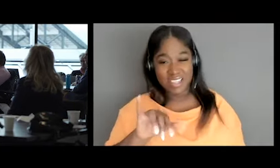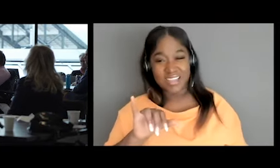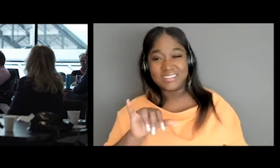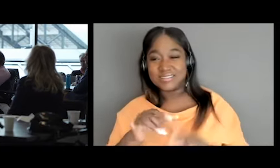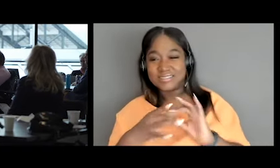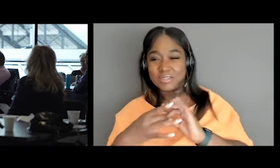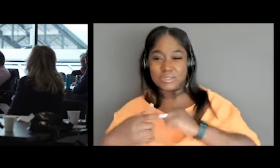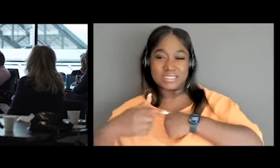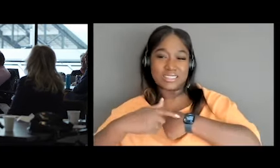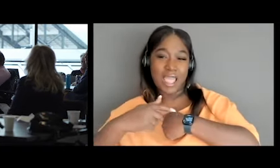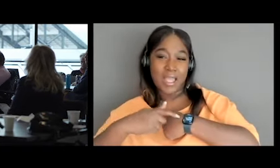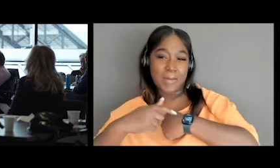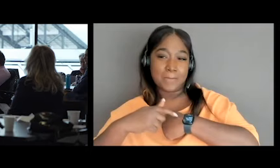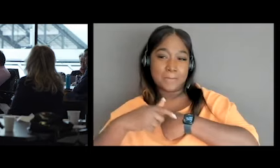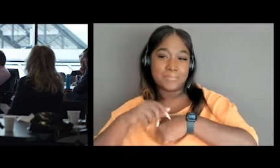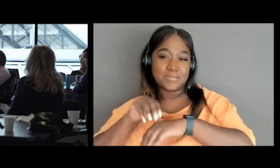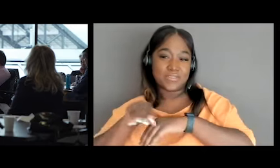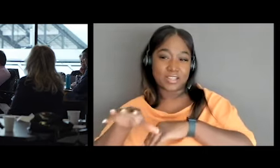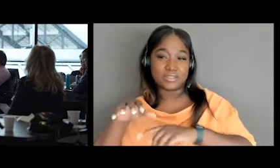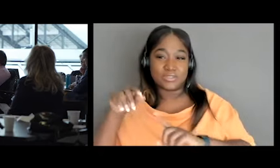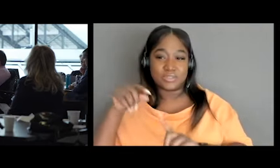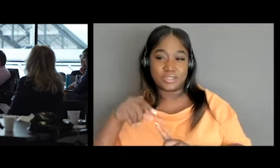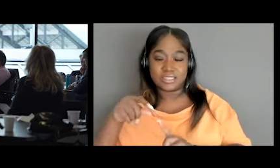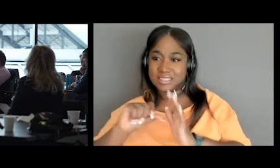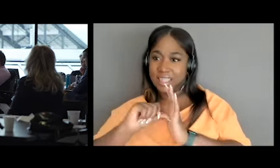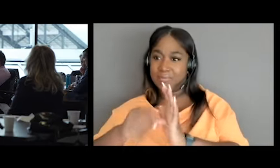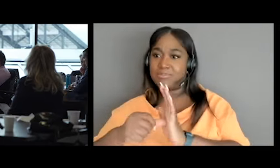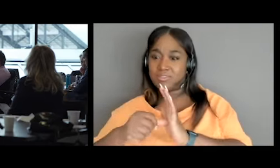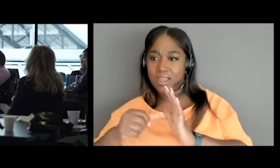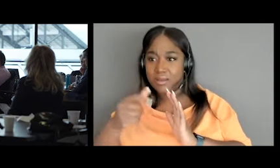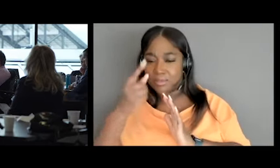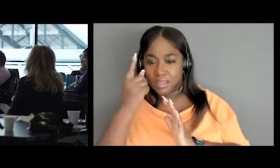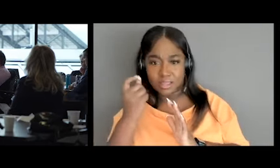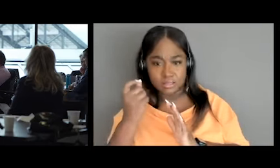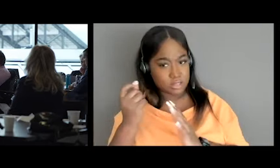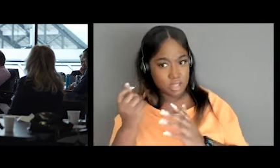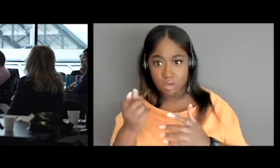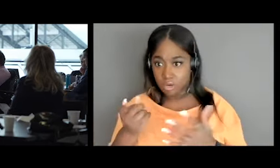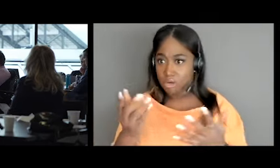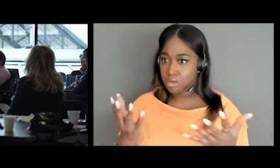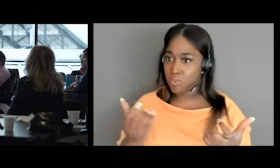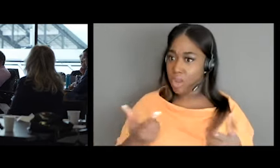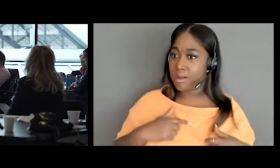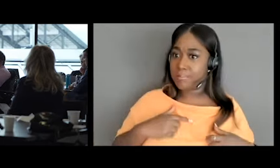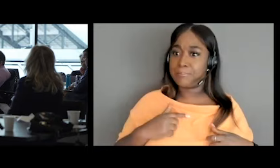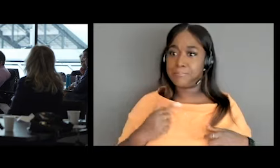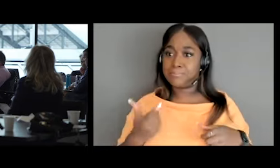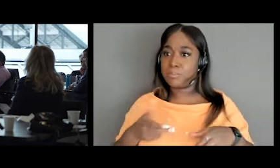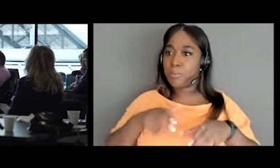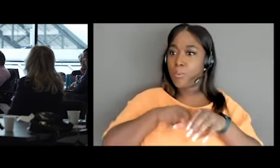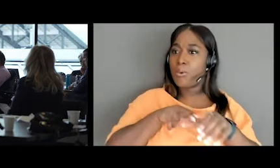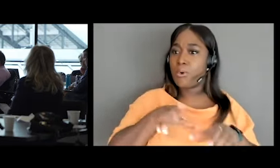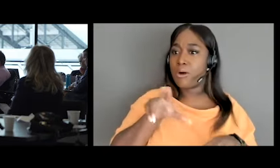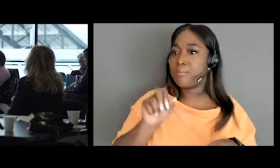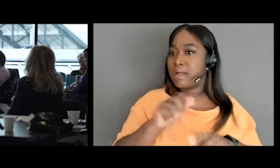gets amplified with that, because you're trying to board and it's taking a long time because the